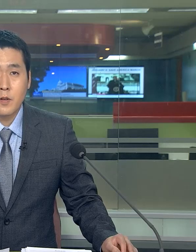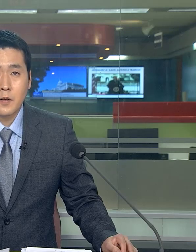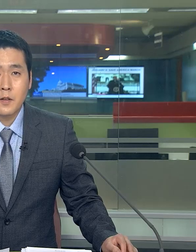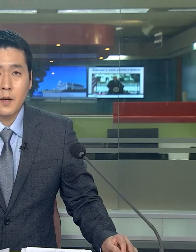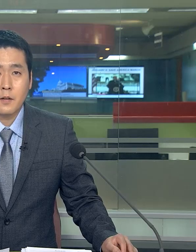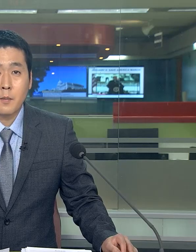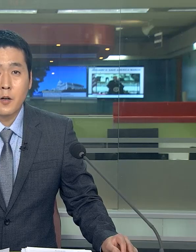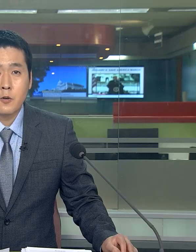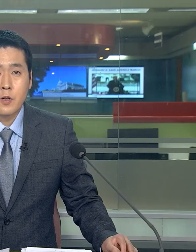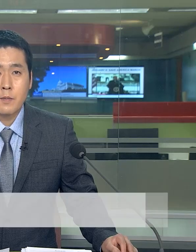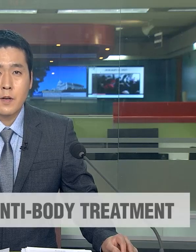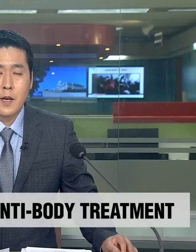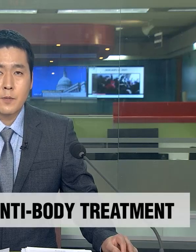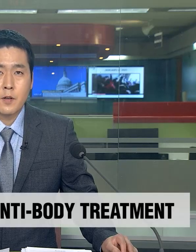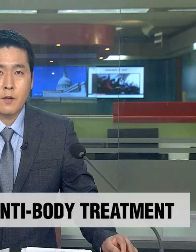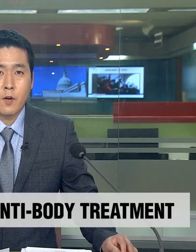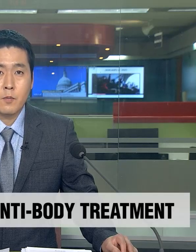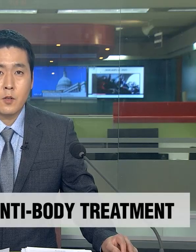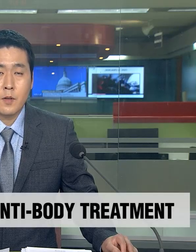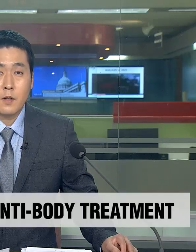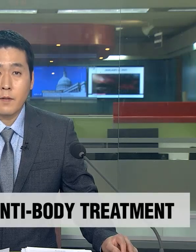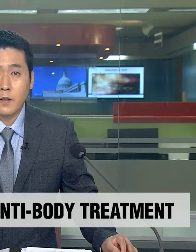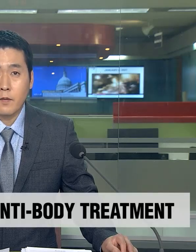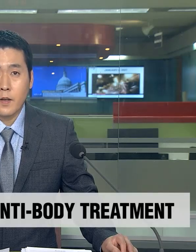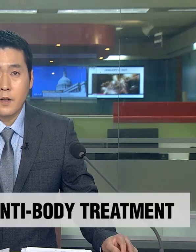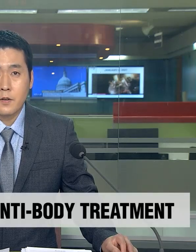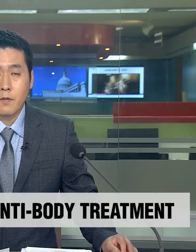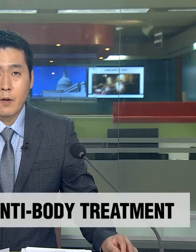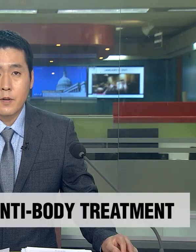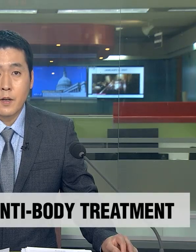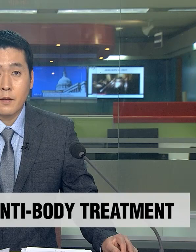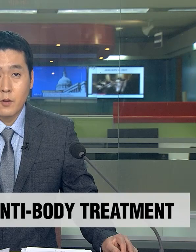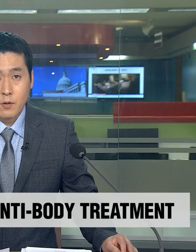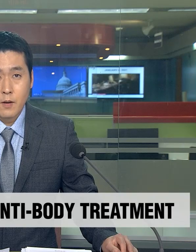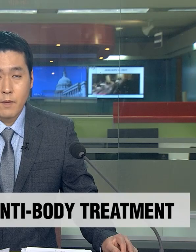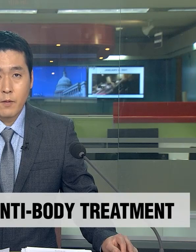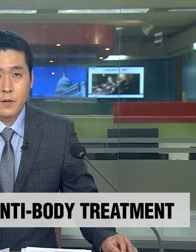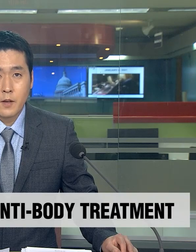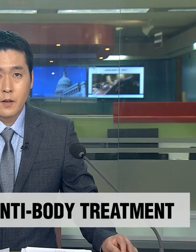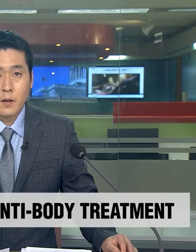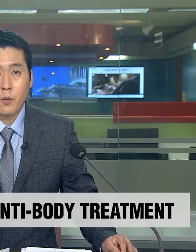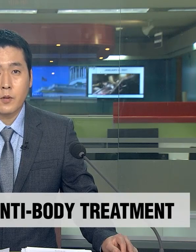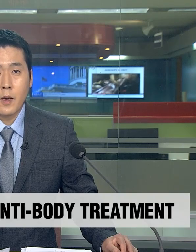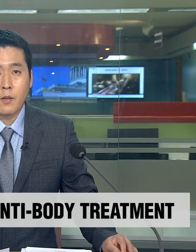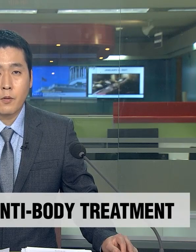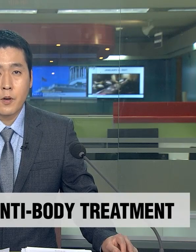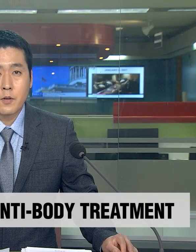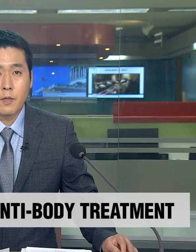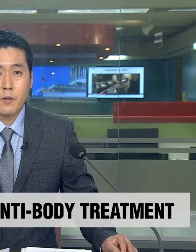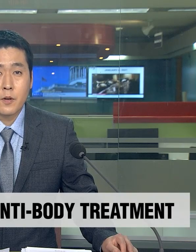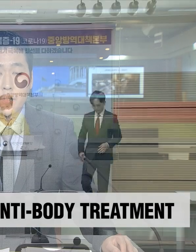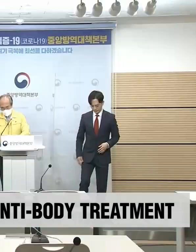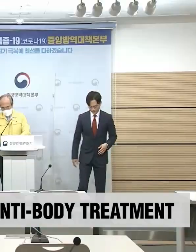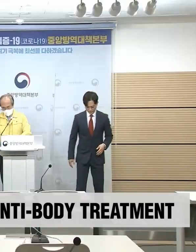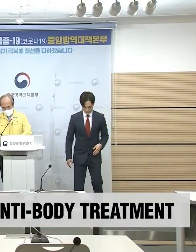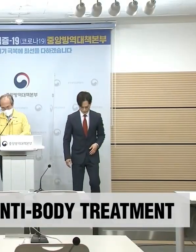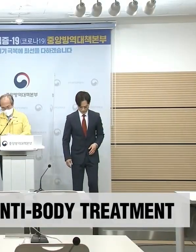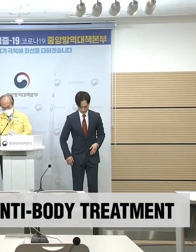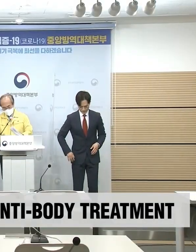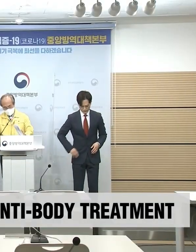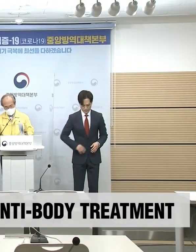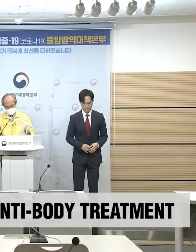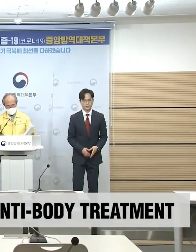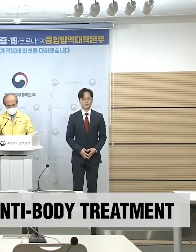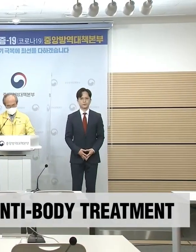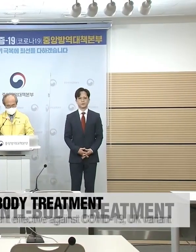South Korea's COVID-19 antibody treatment has been confirmed to be effective against the virus and the UK variant. According to health authorities on Thursday, the